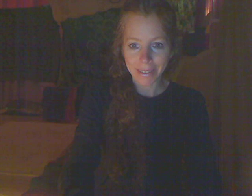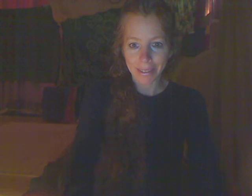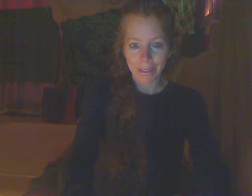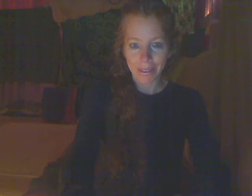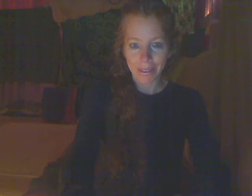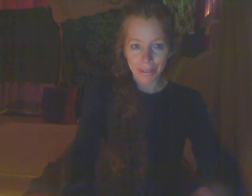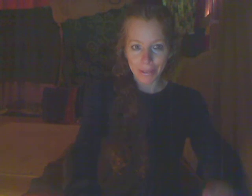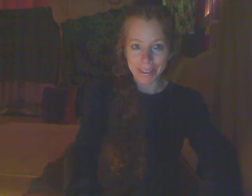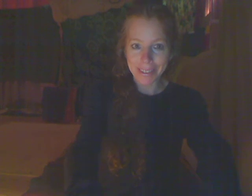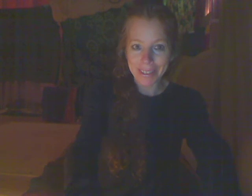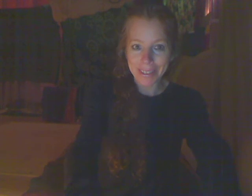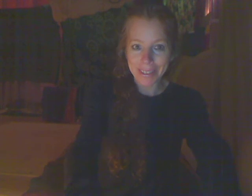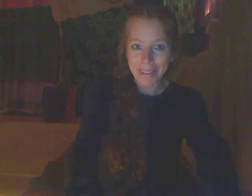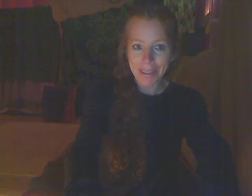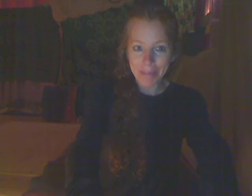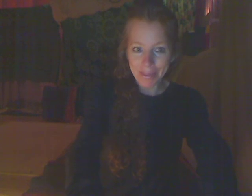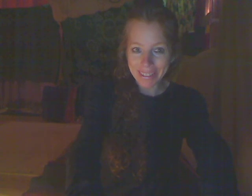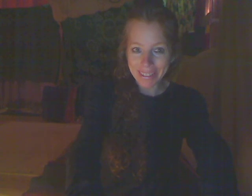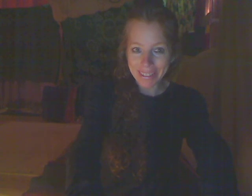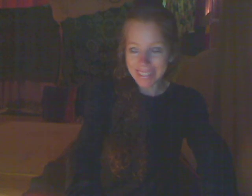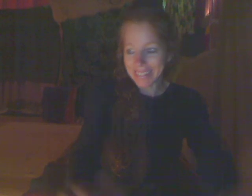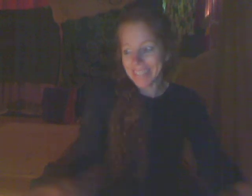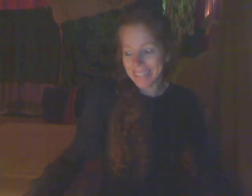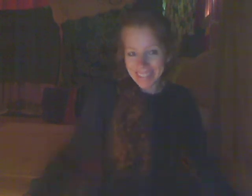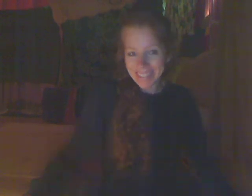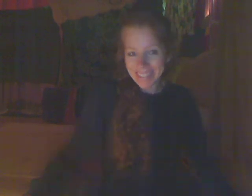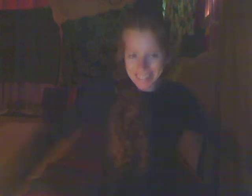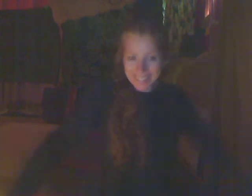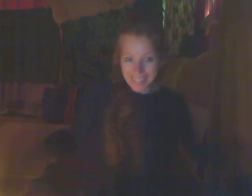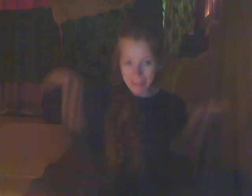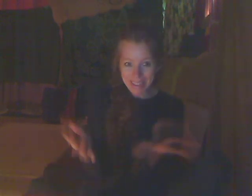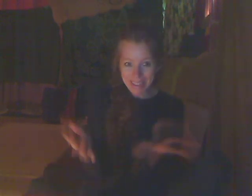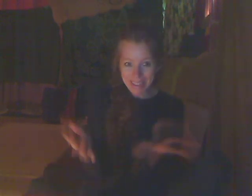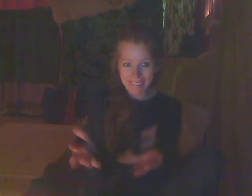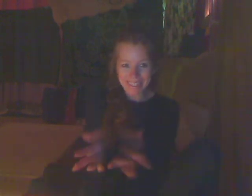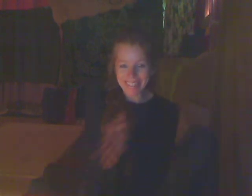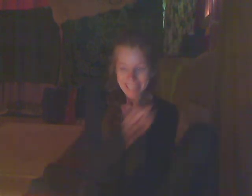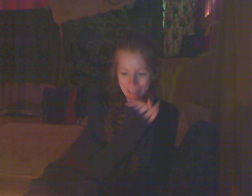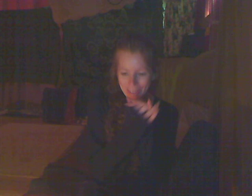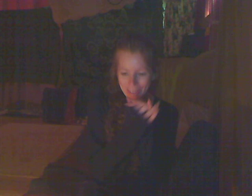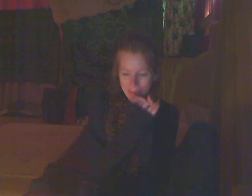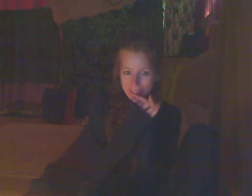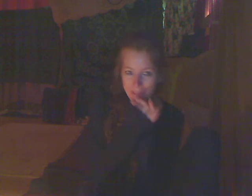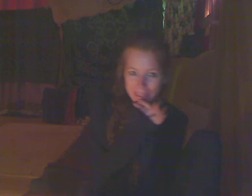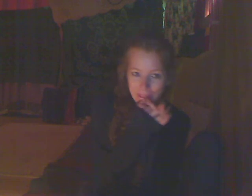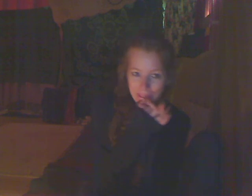Okay. I'm really in it. This Demando here. She hasn't made her Demandos.